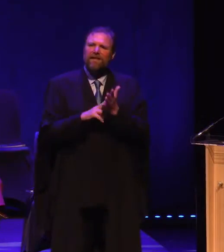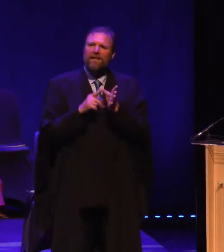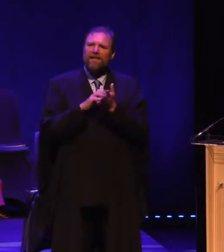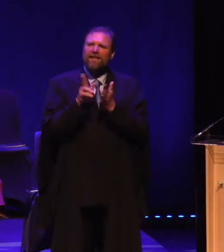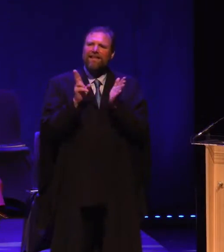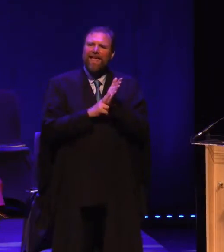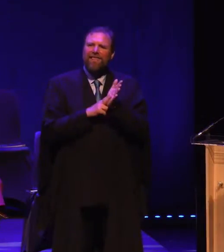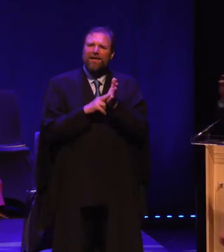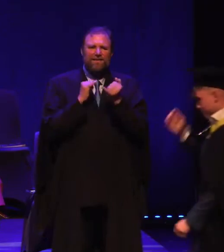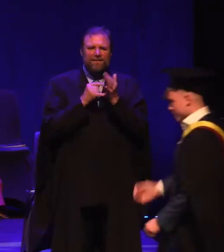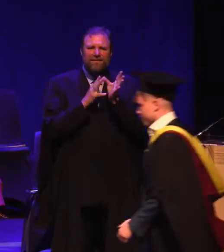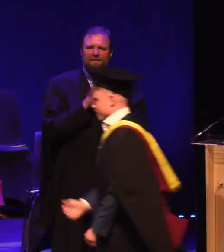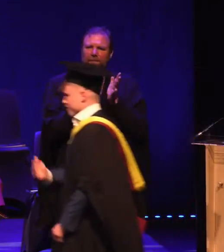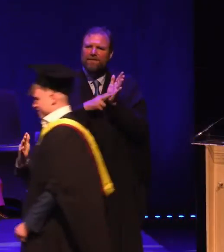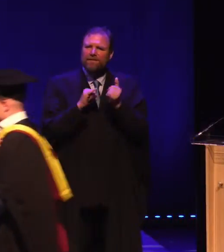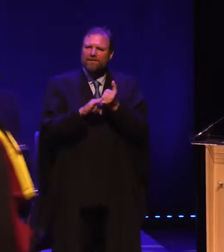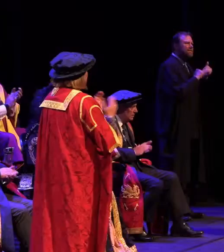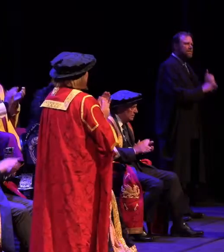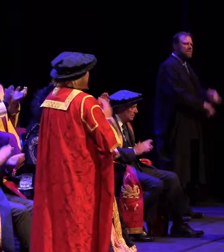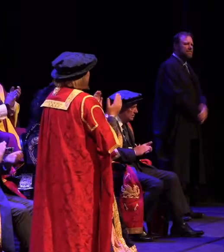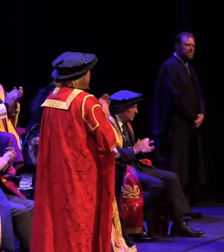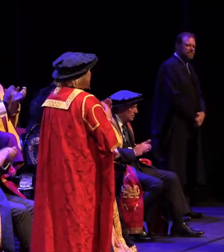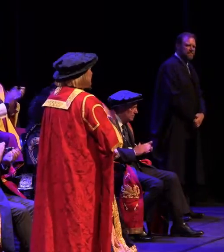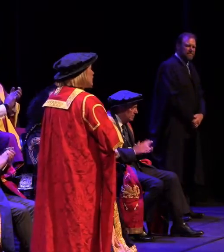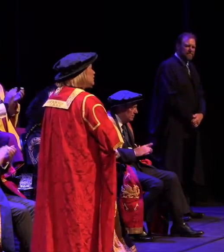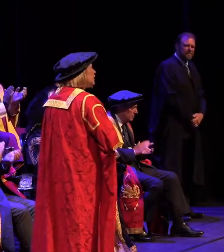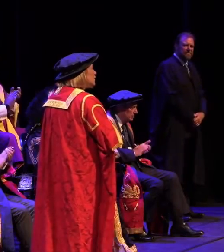Nathan Sandland.